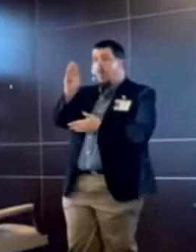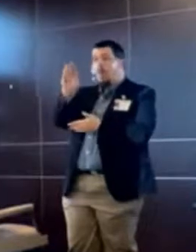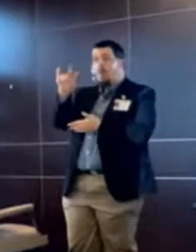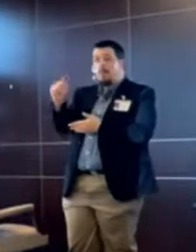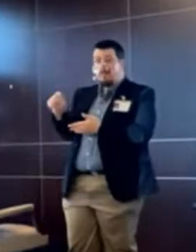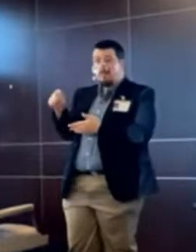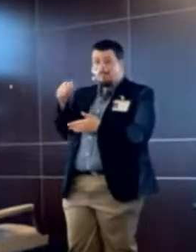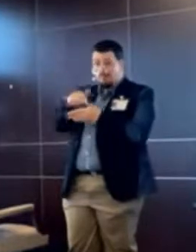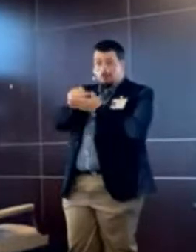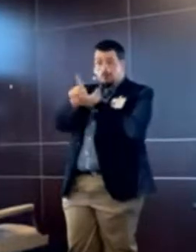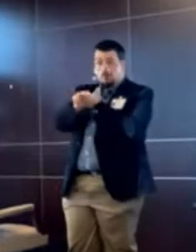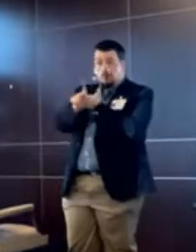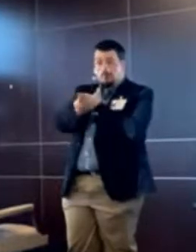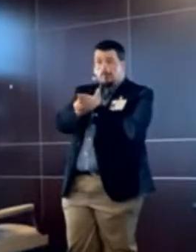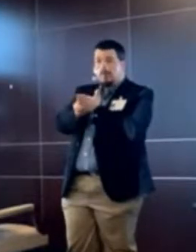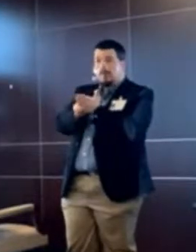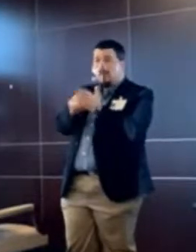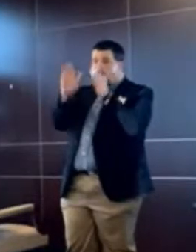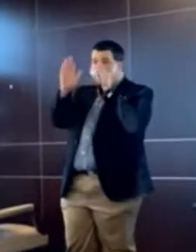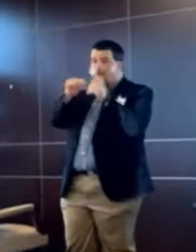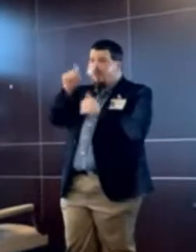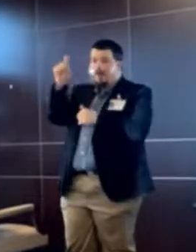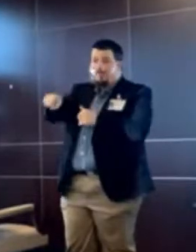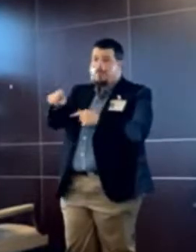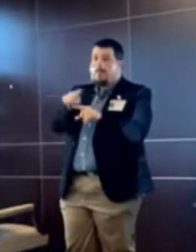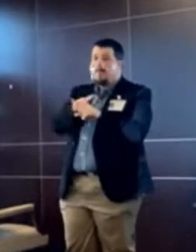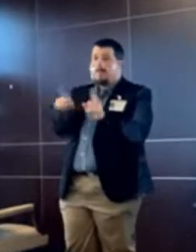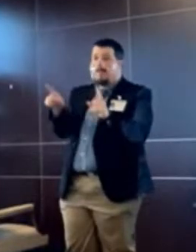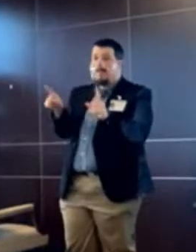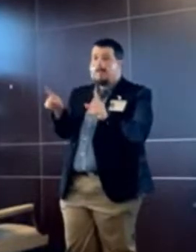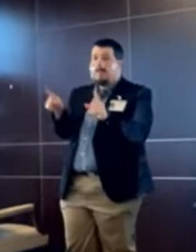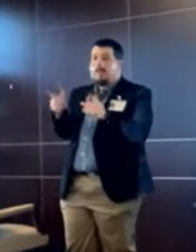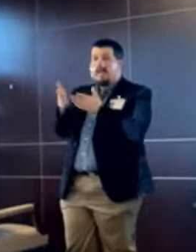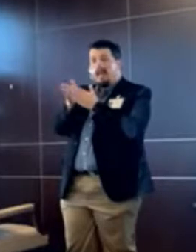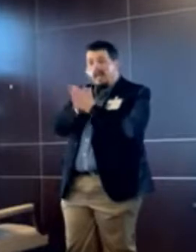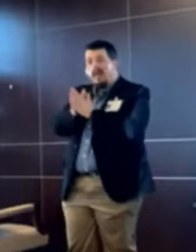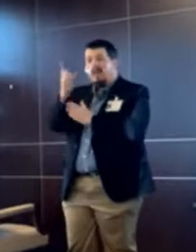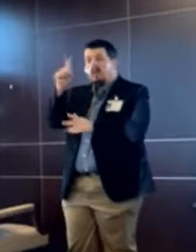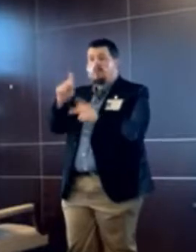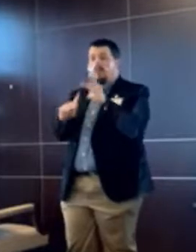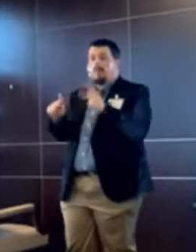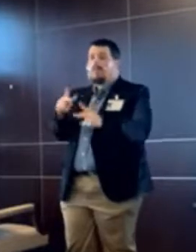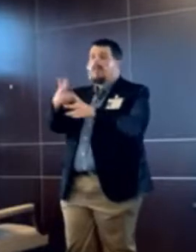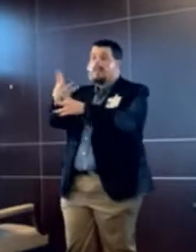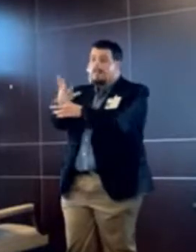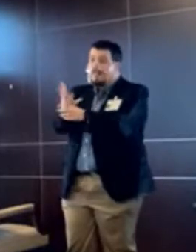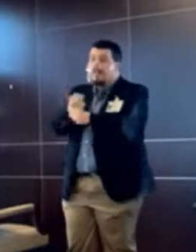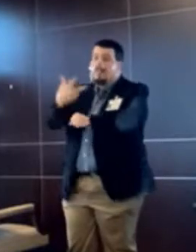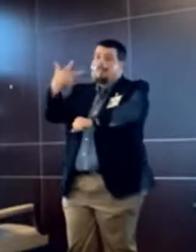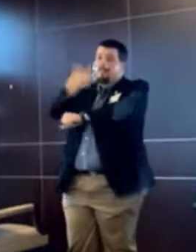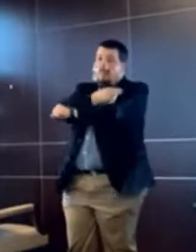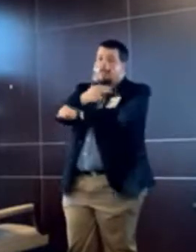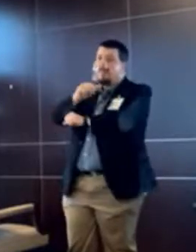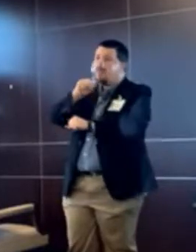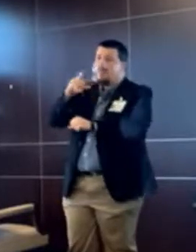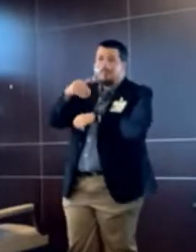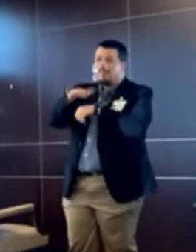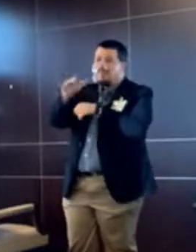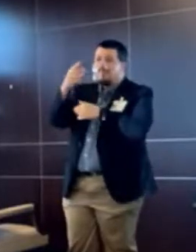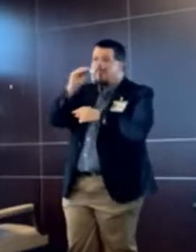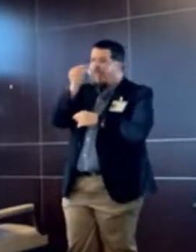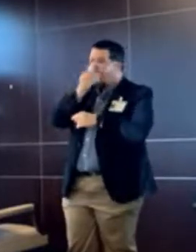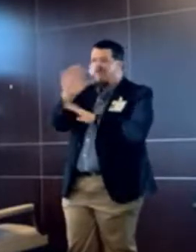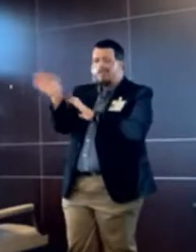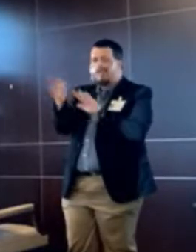do earlier than you intend on, is that we ask for people to get vaccinated instead of sending flowers, because we